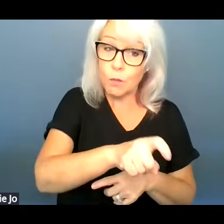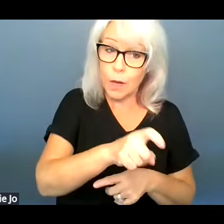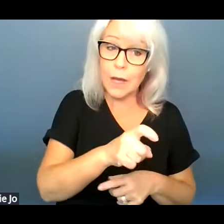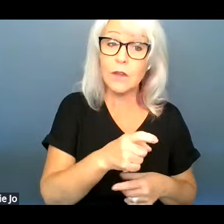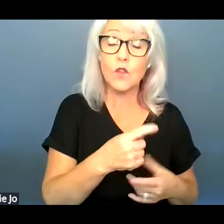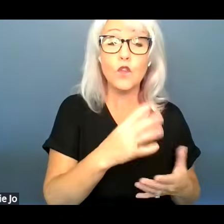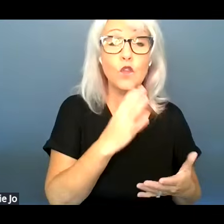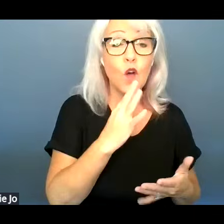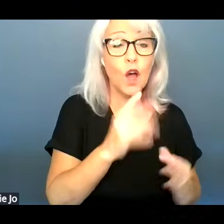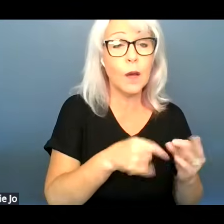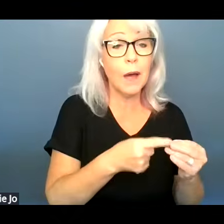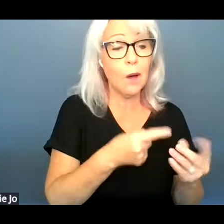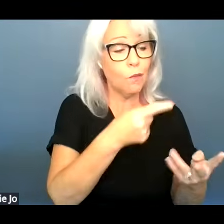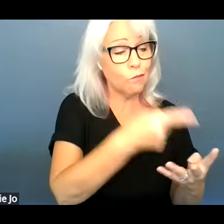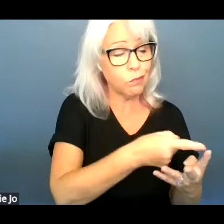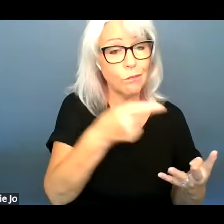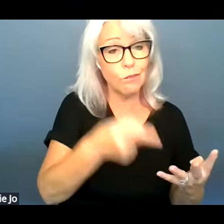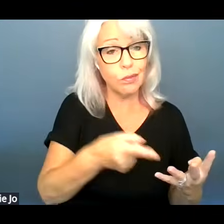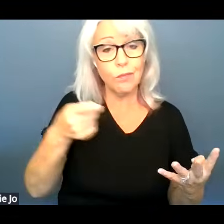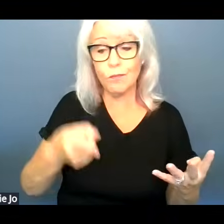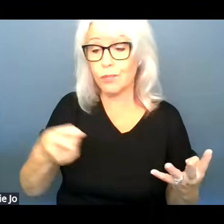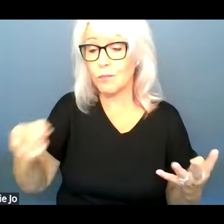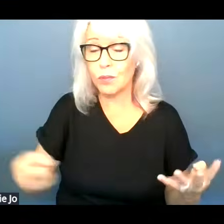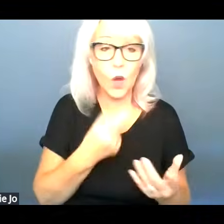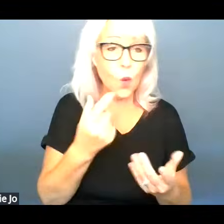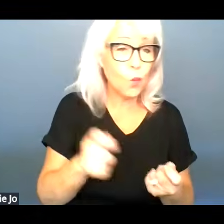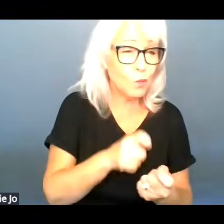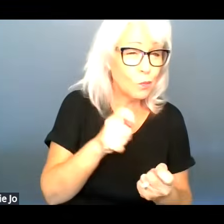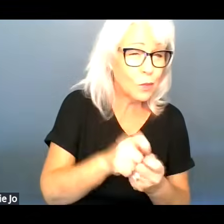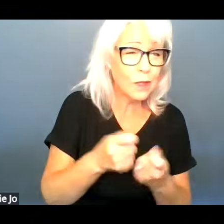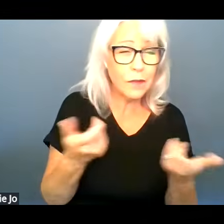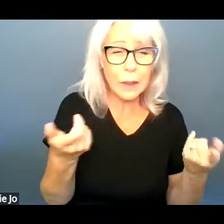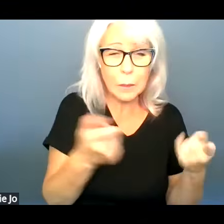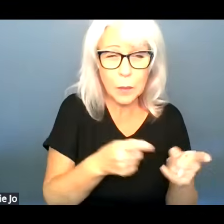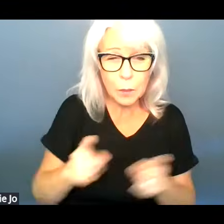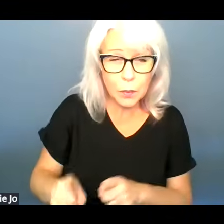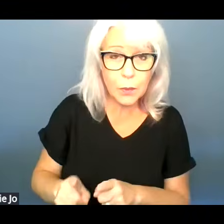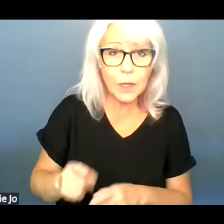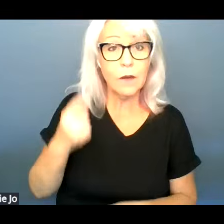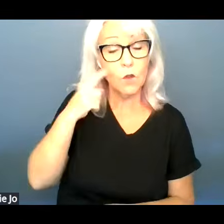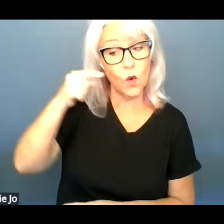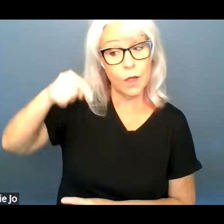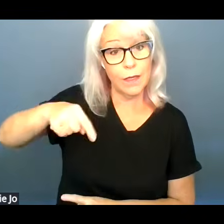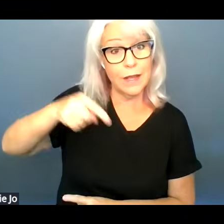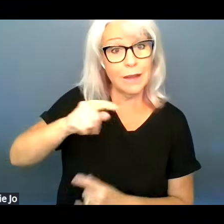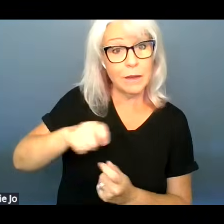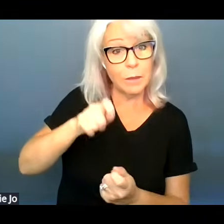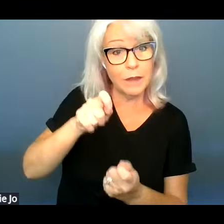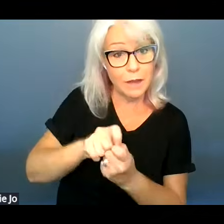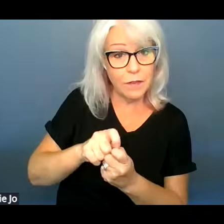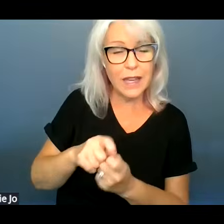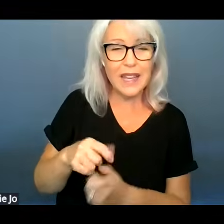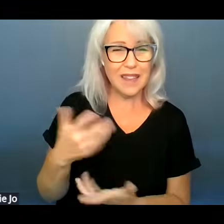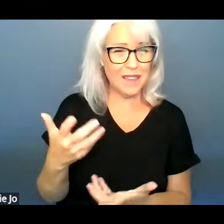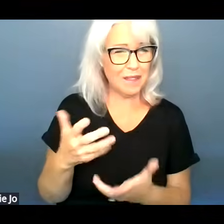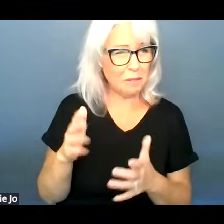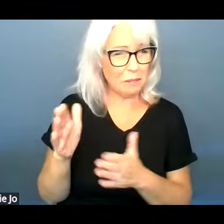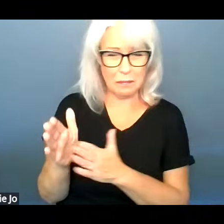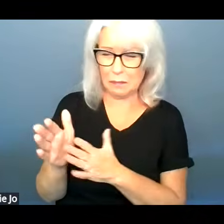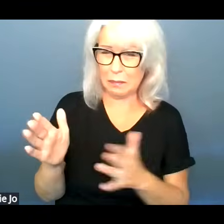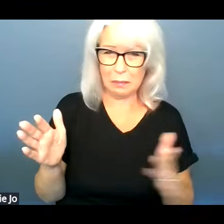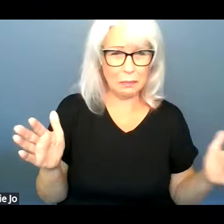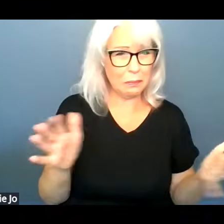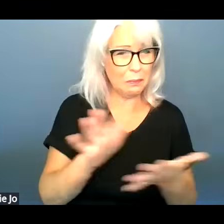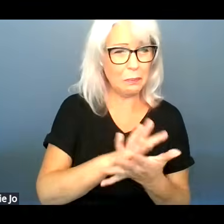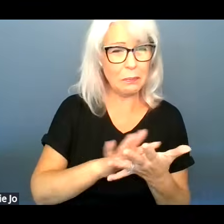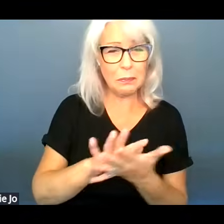that, what they did. In this particular instance, there is no this or that. It's 315 days that